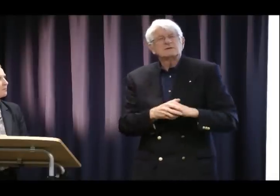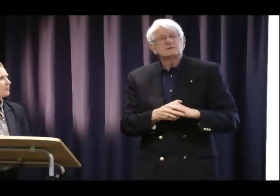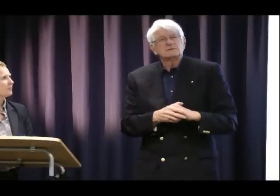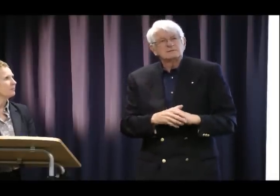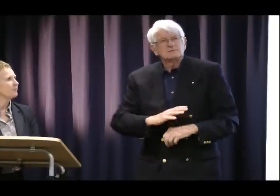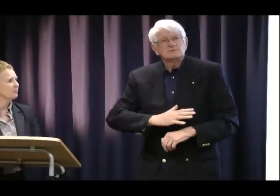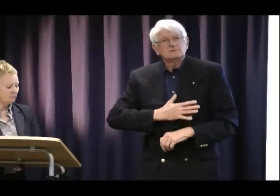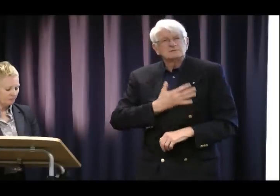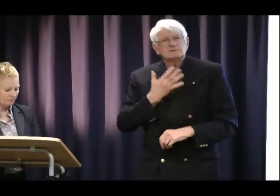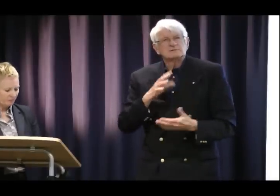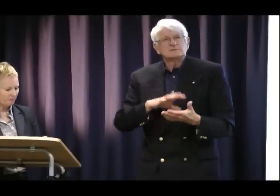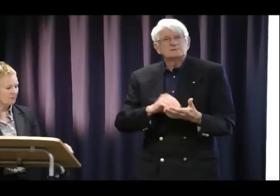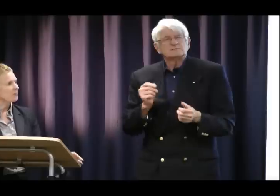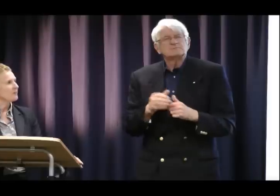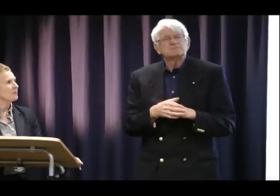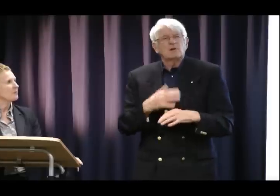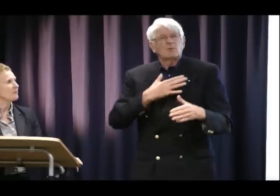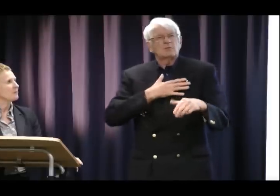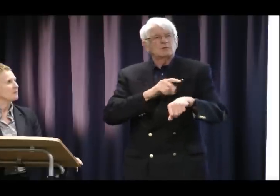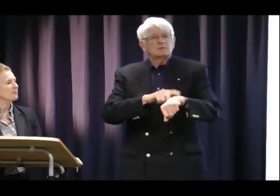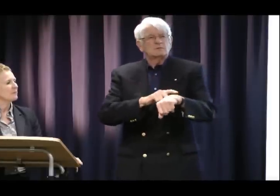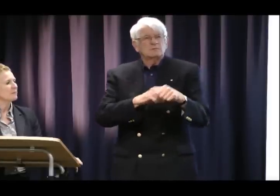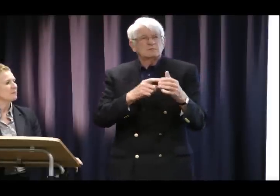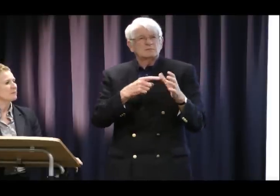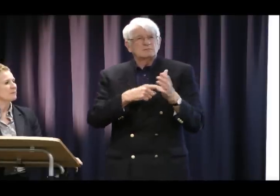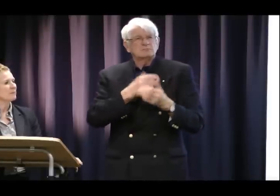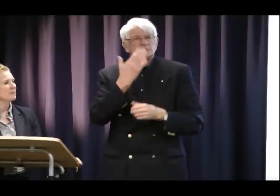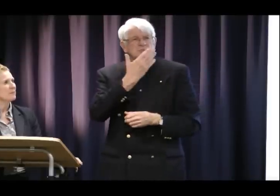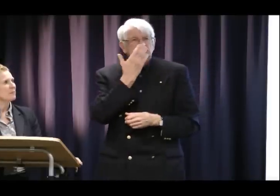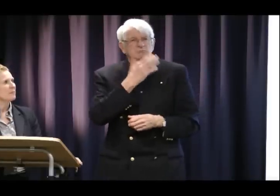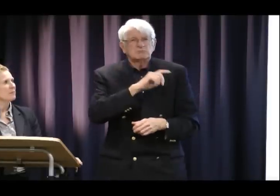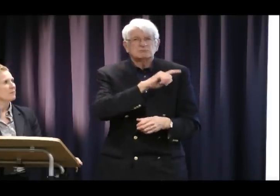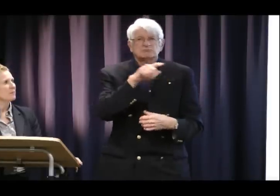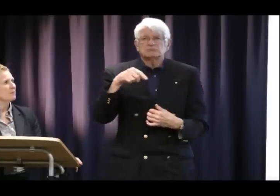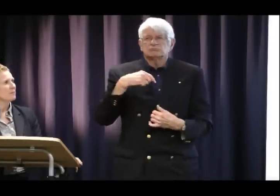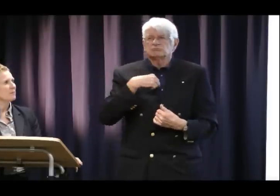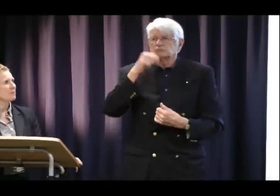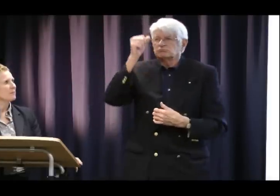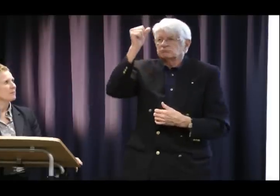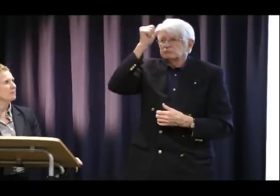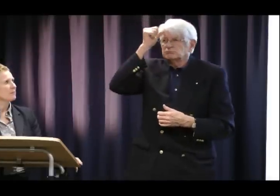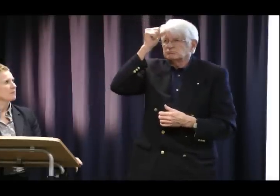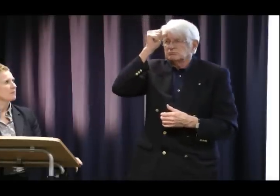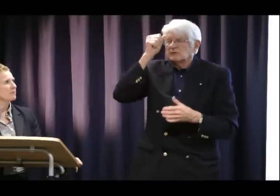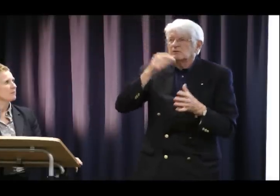I notice the students there. Students are interesting.